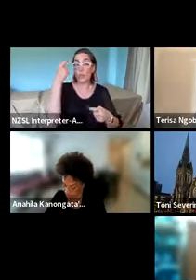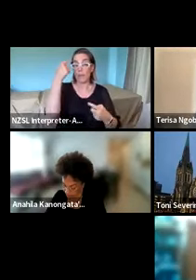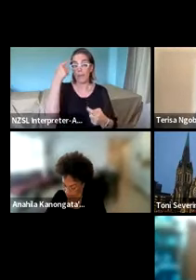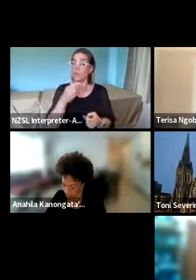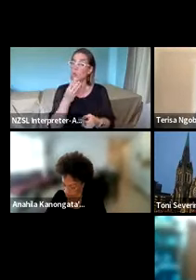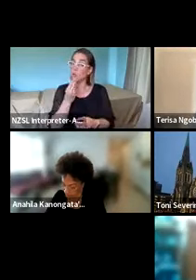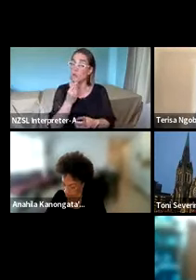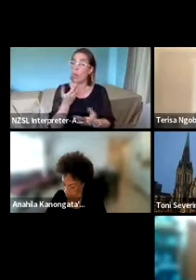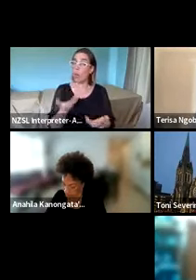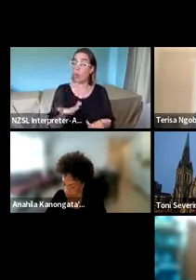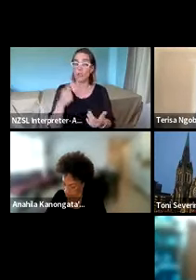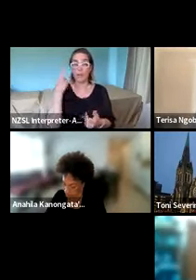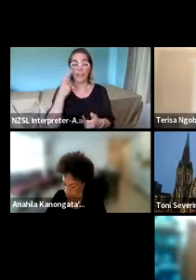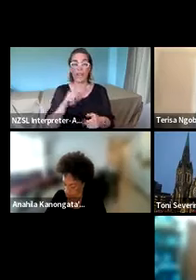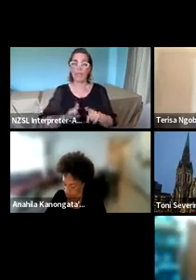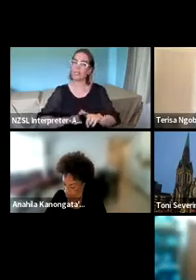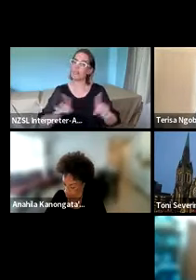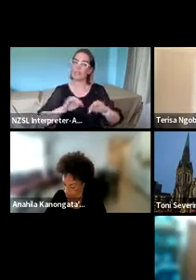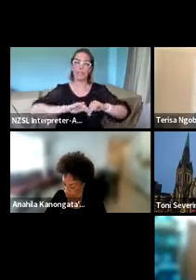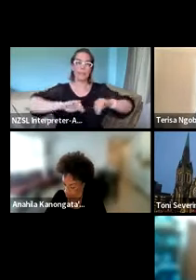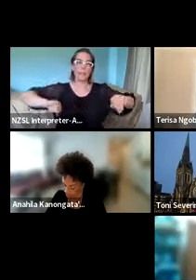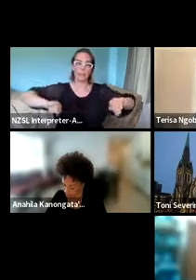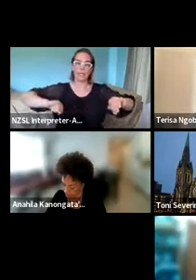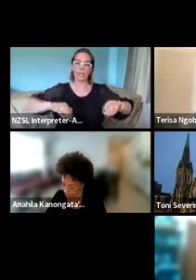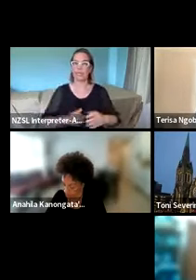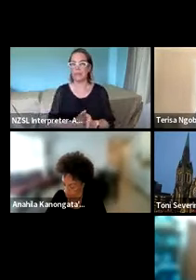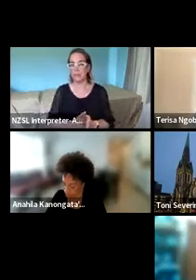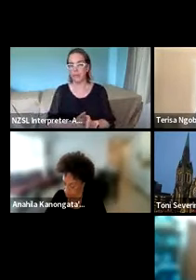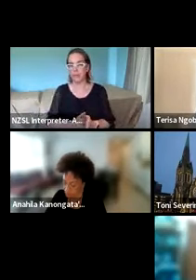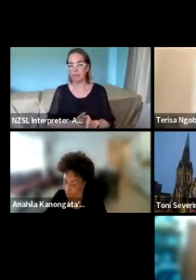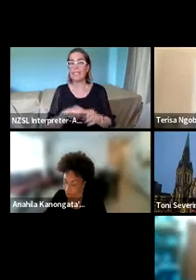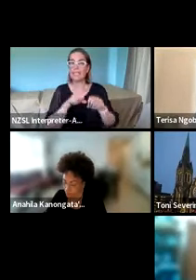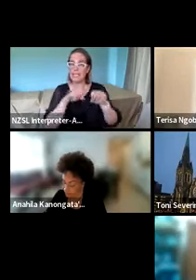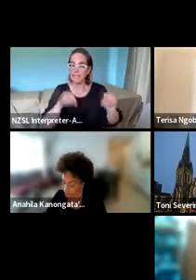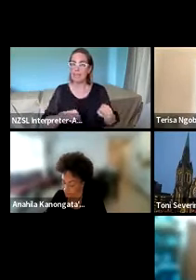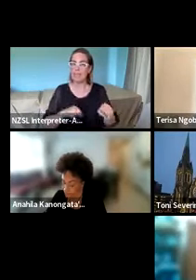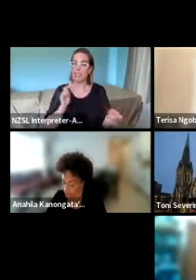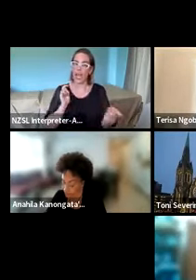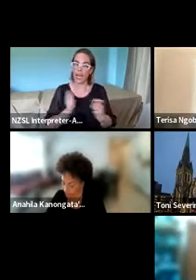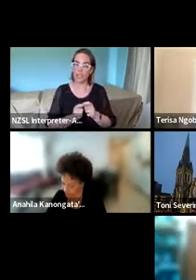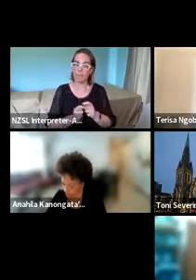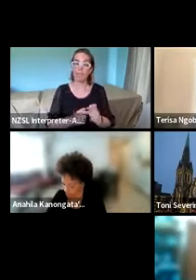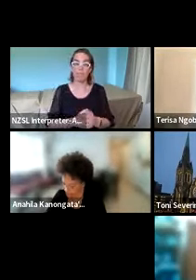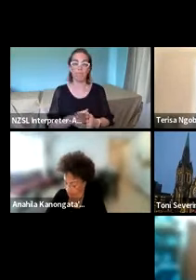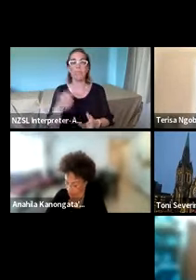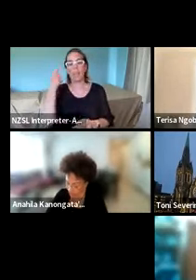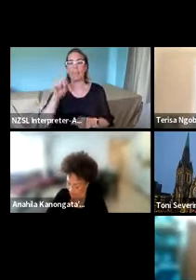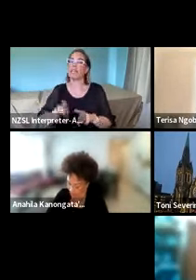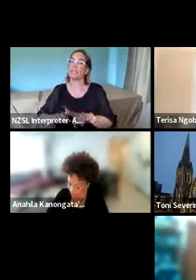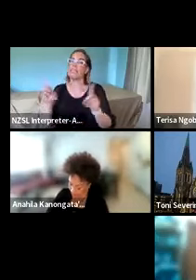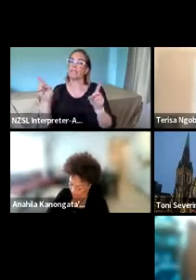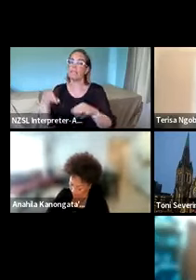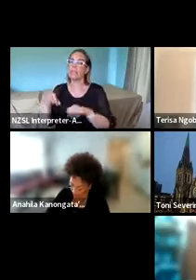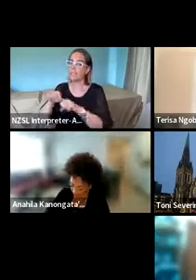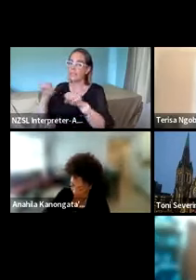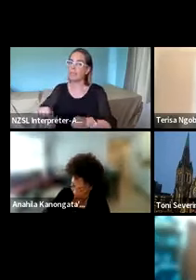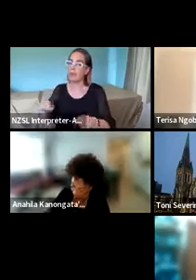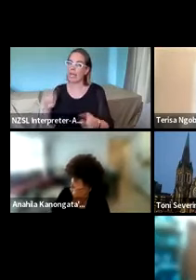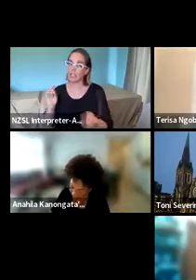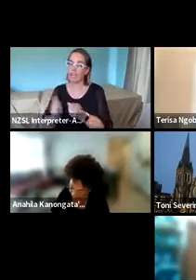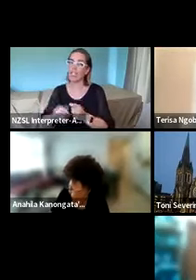a fully different systematic change? I think it's fully different systematic change that is absolutely